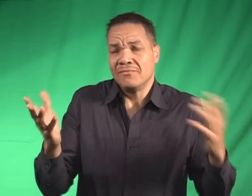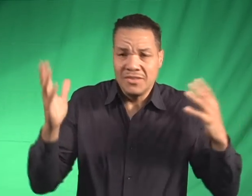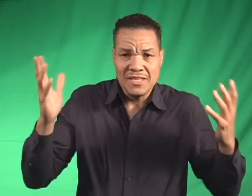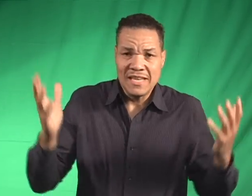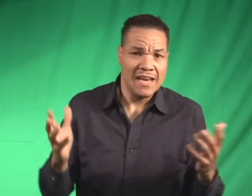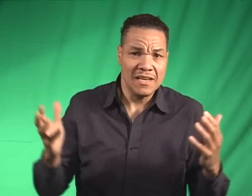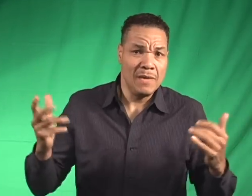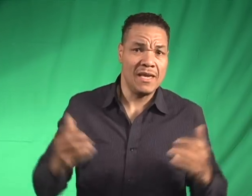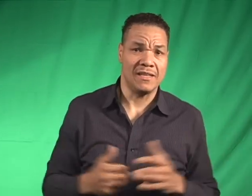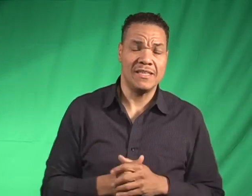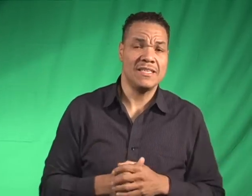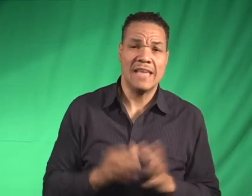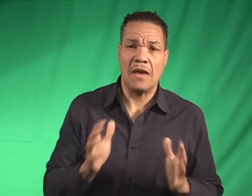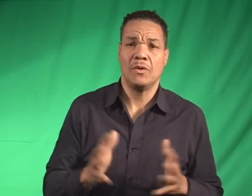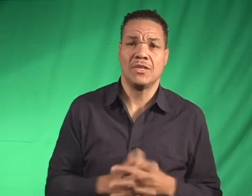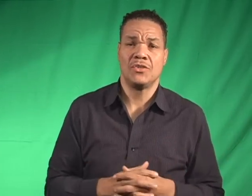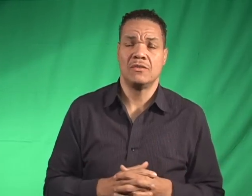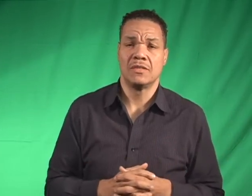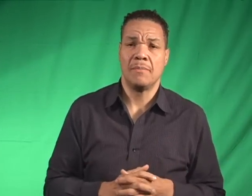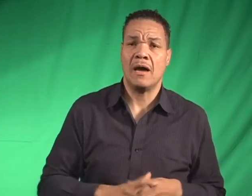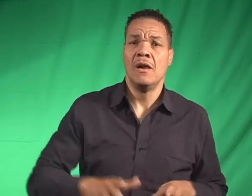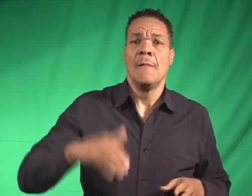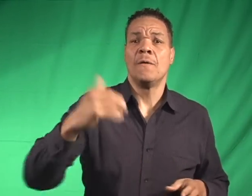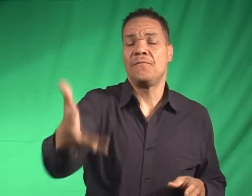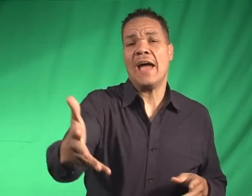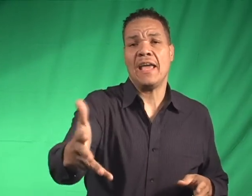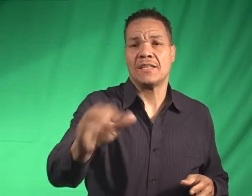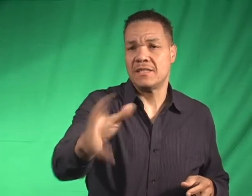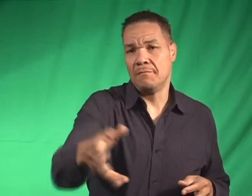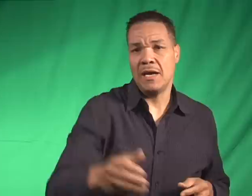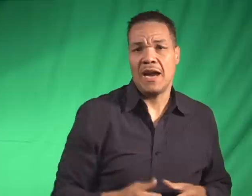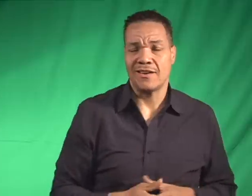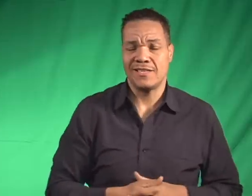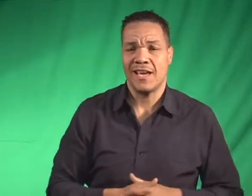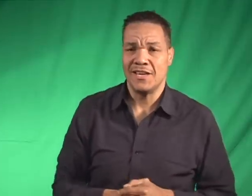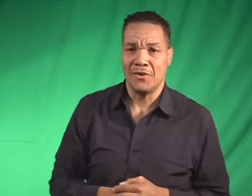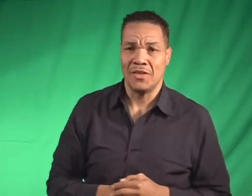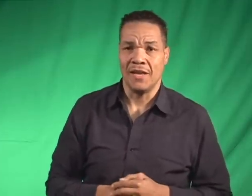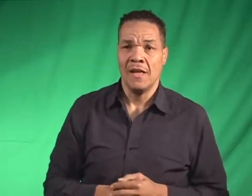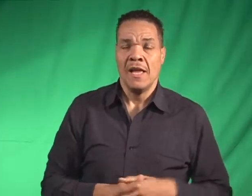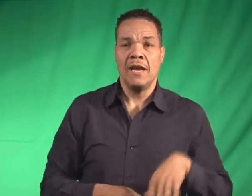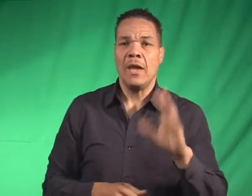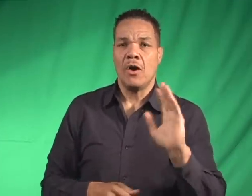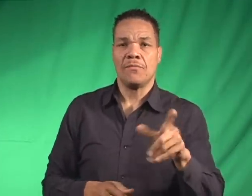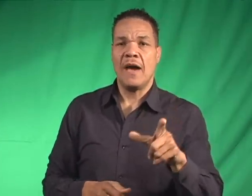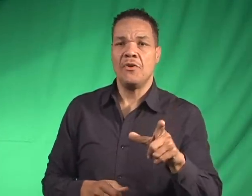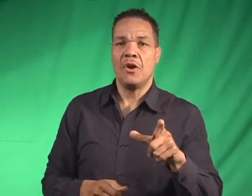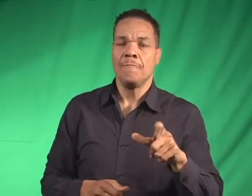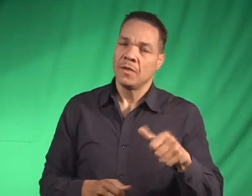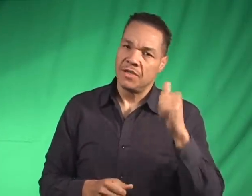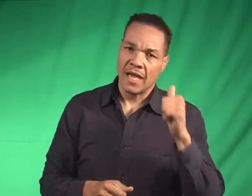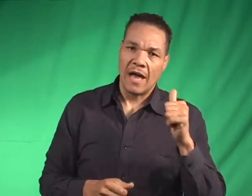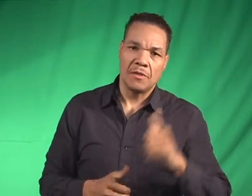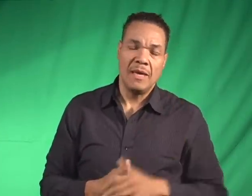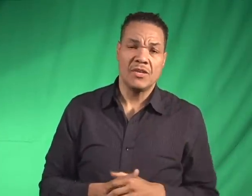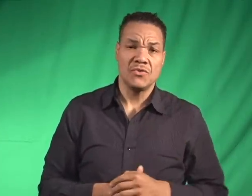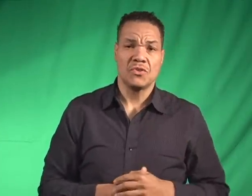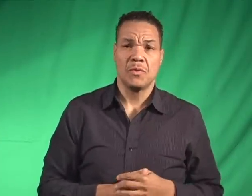You're just not going to make it. This is not what the show is about. The finances, the money are a secondary thing. Anyway, on a final note, check out the Biggest Losers. We're going to